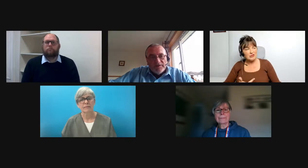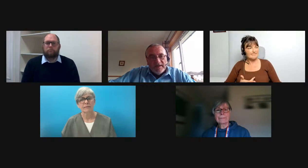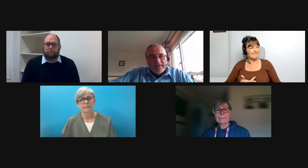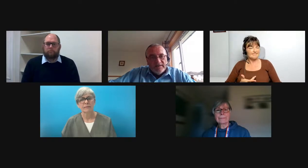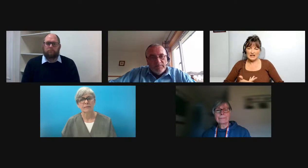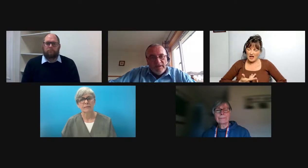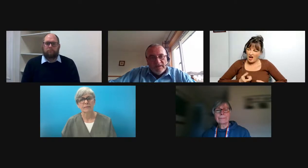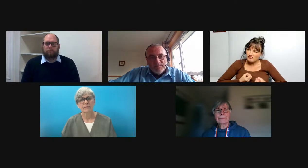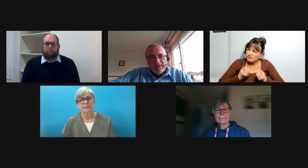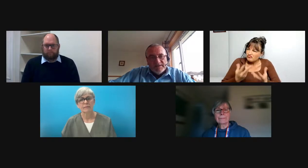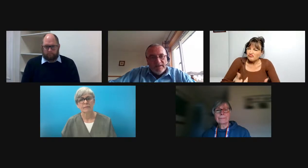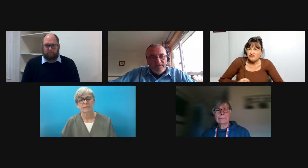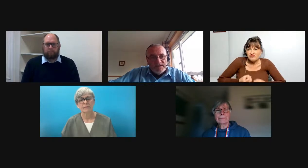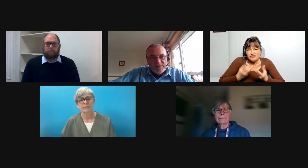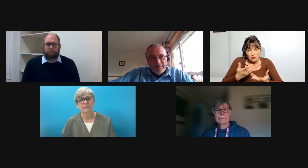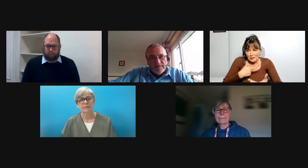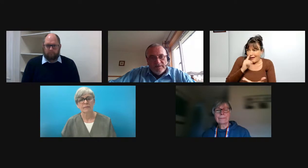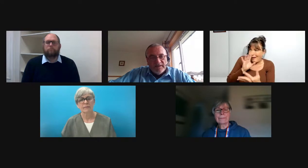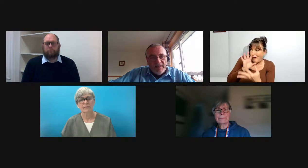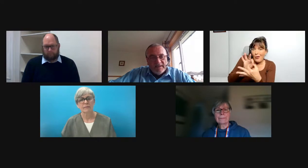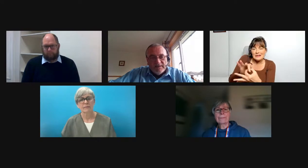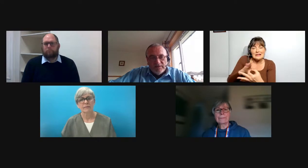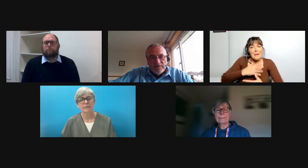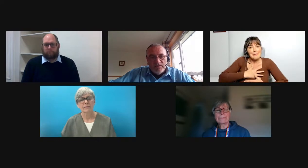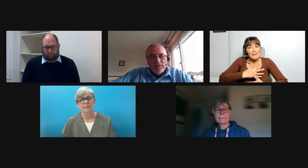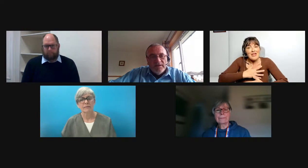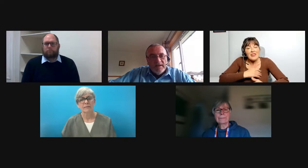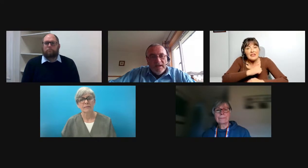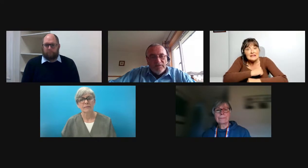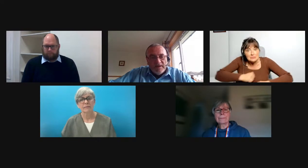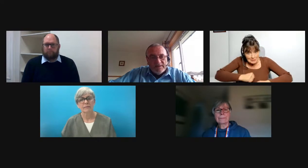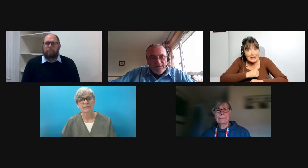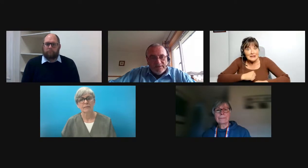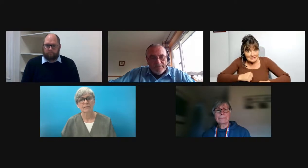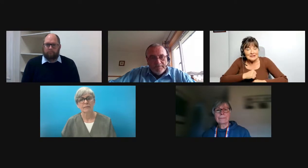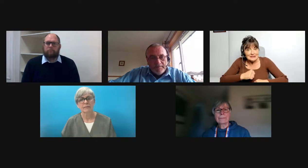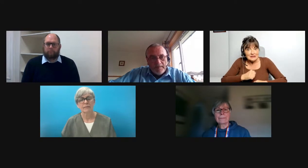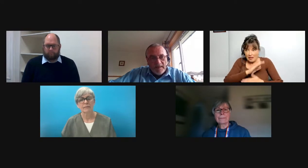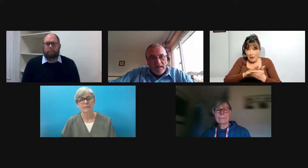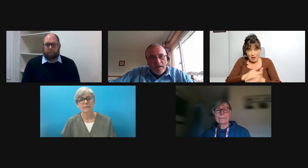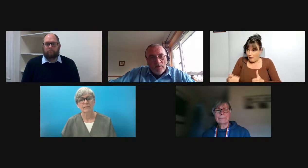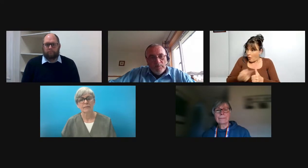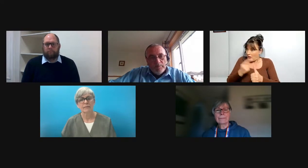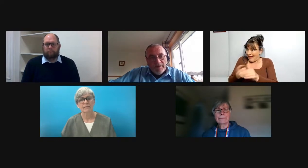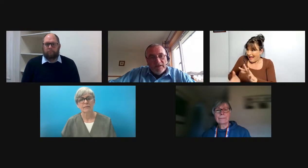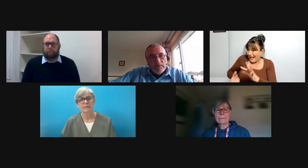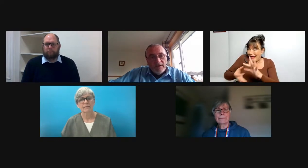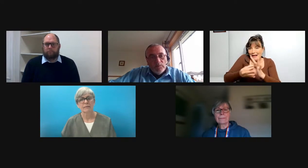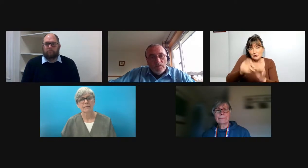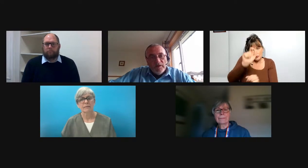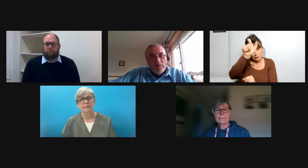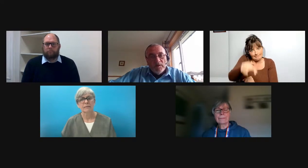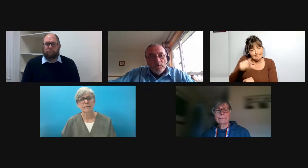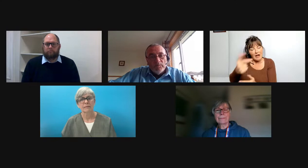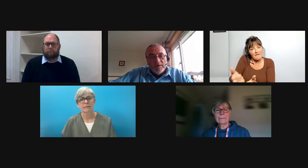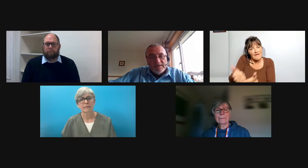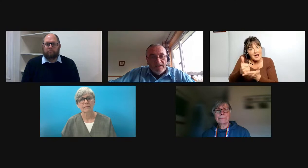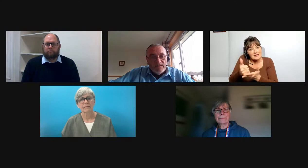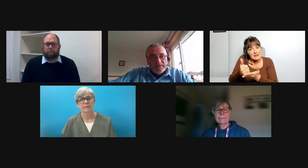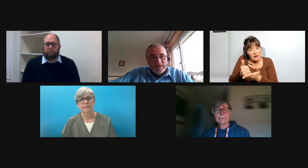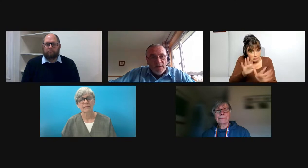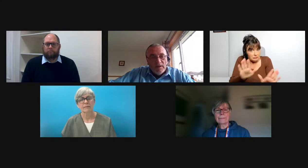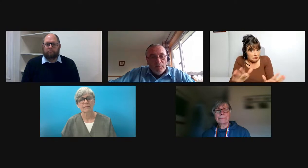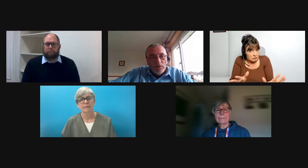And by contacting the breathing space service, they're connected to advisors. But equally, within the